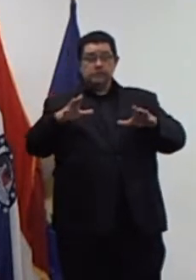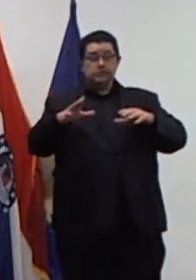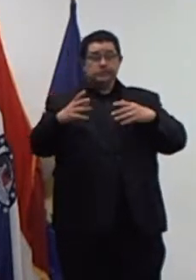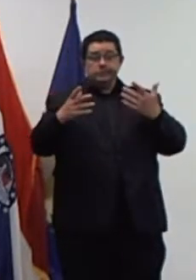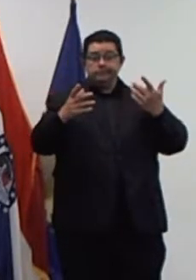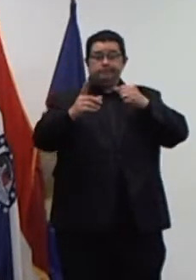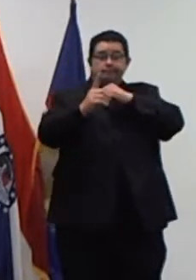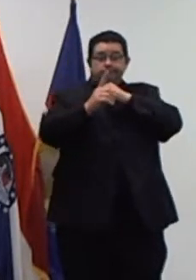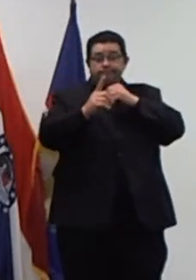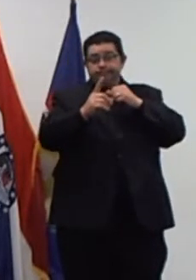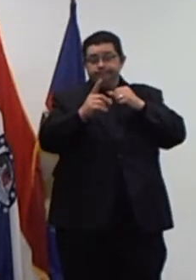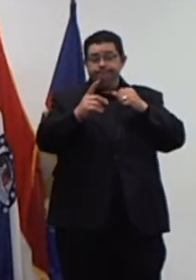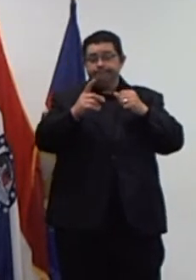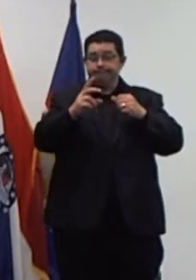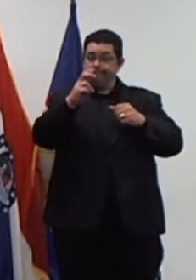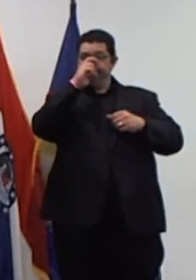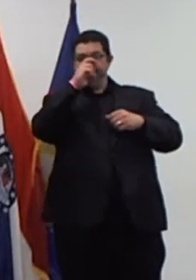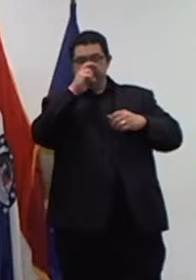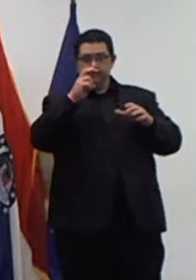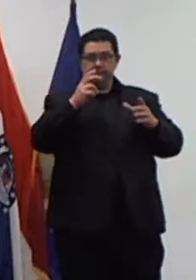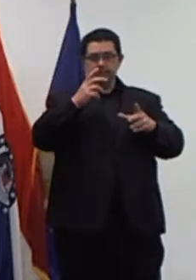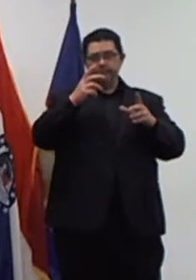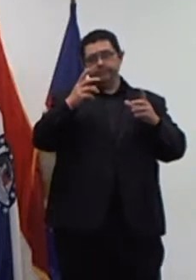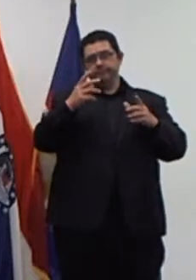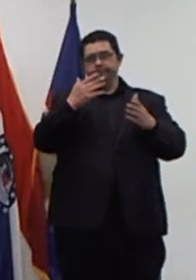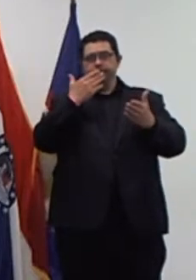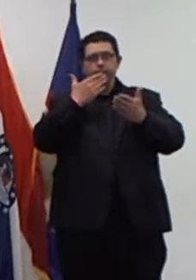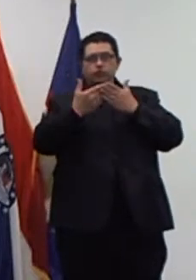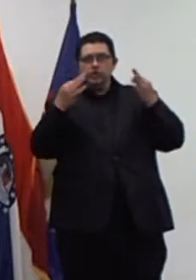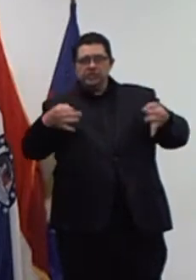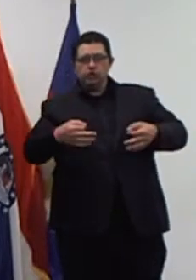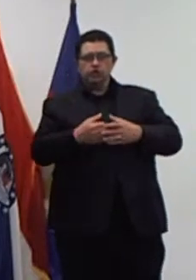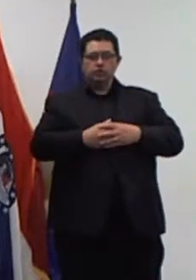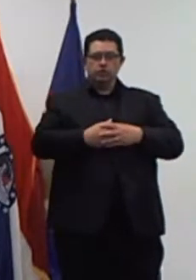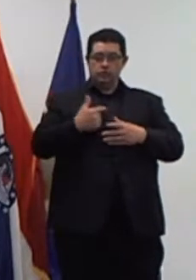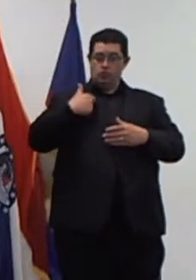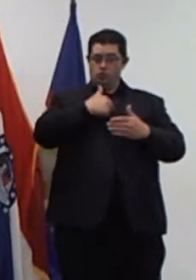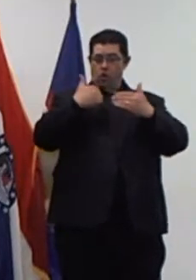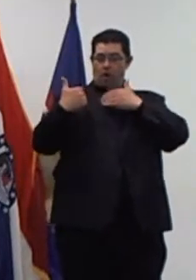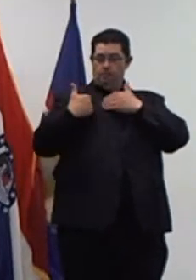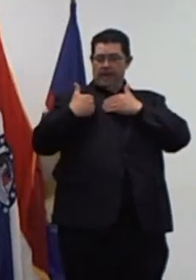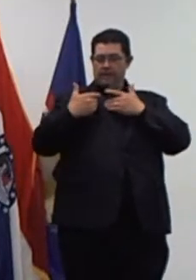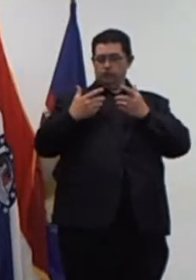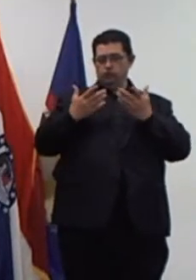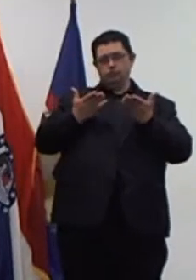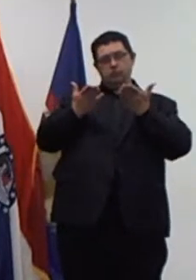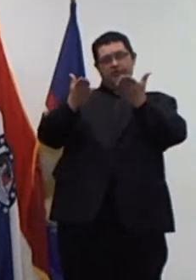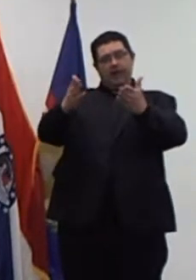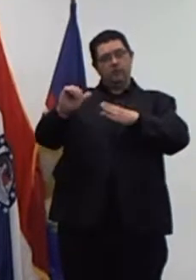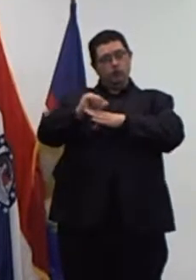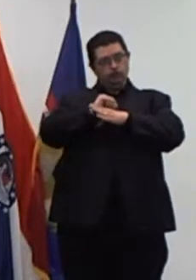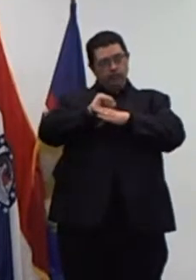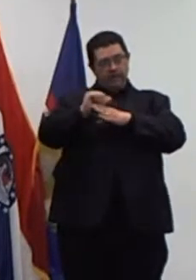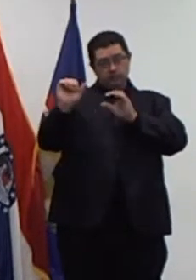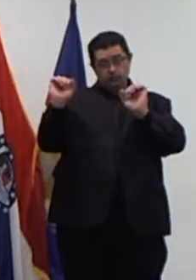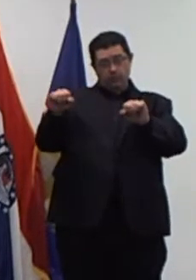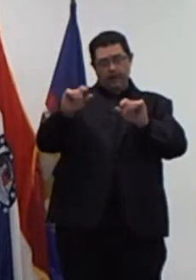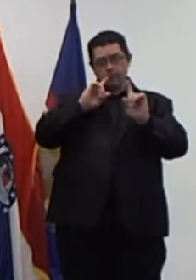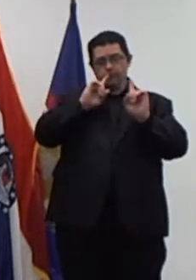good decisions. And we are obligated to provide them with the training so they'll be able to react to any